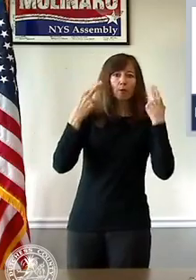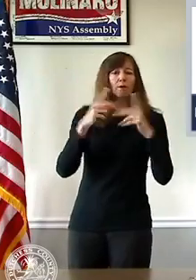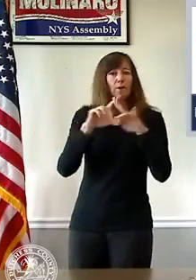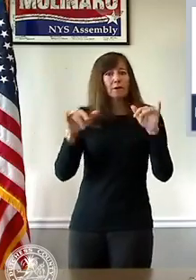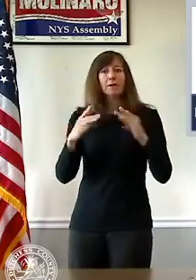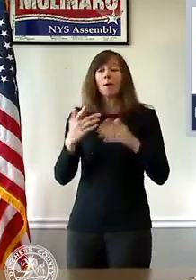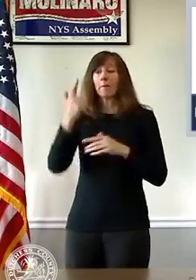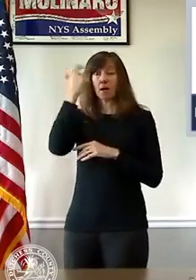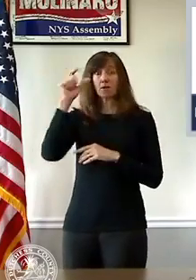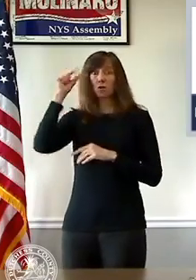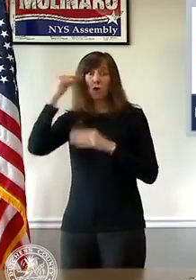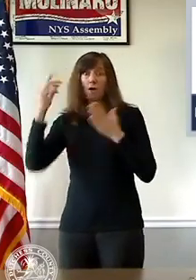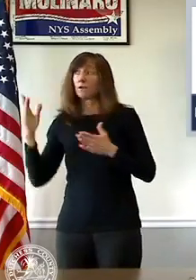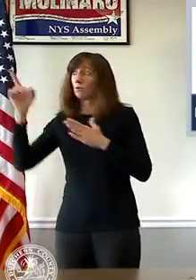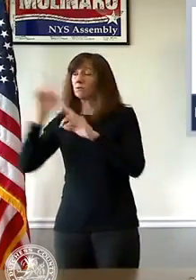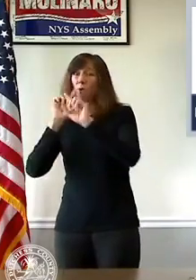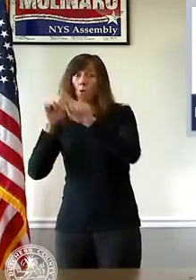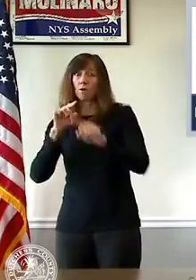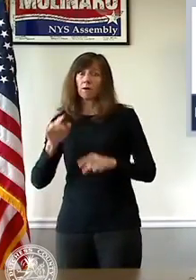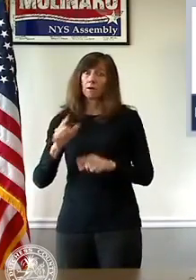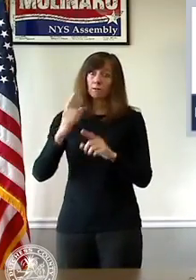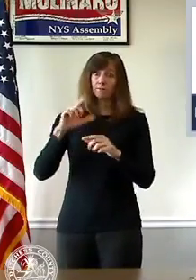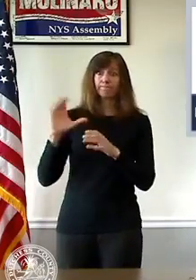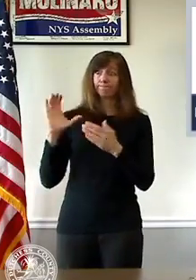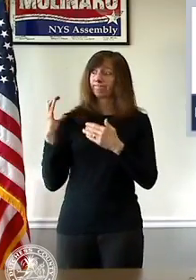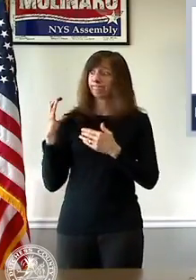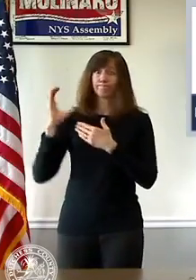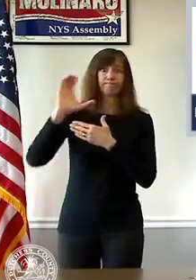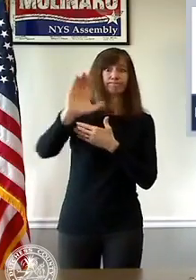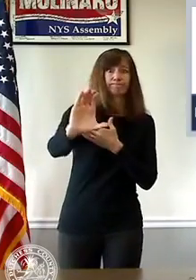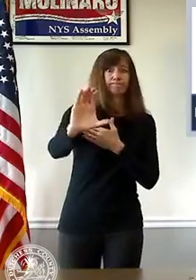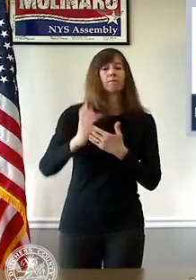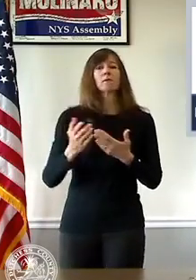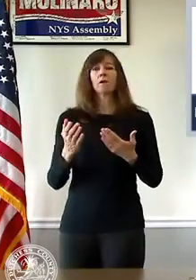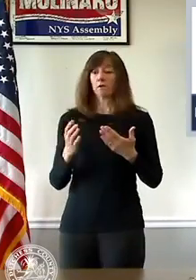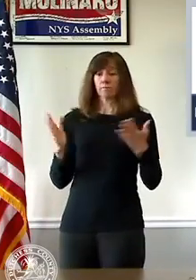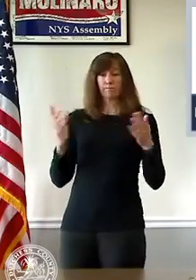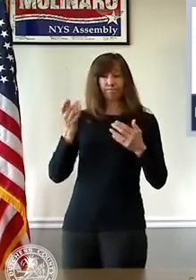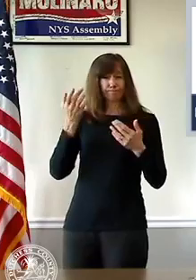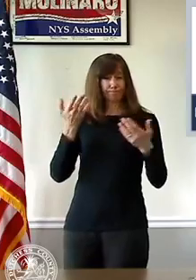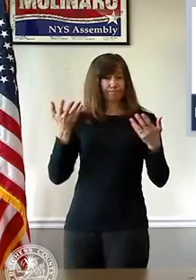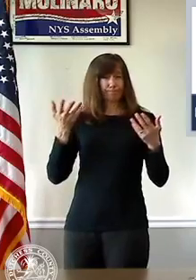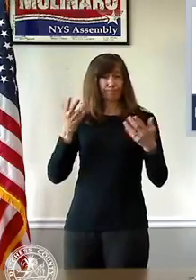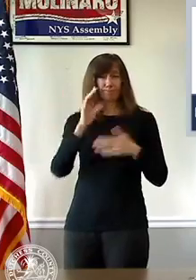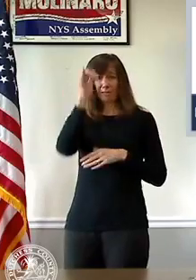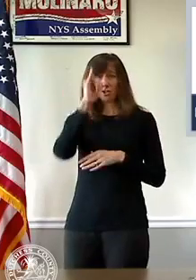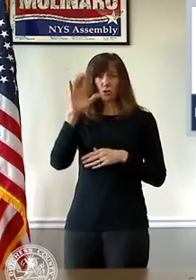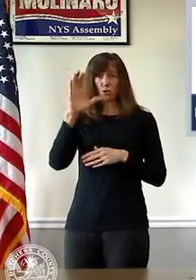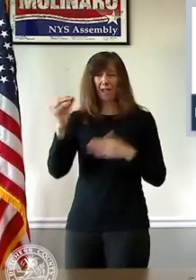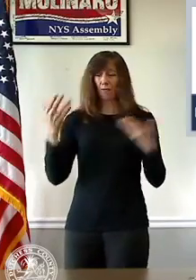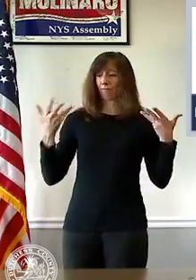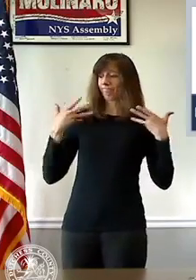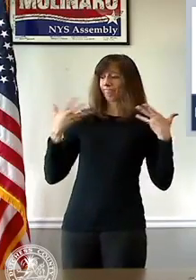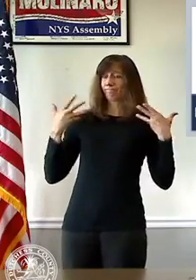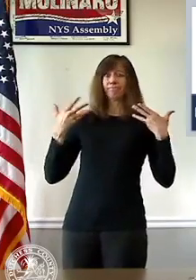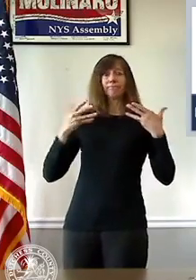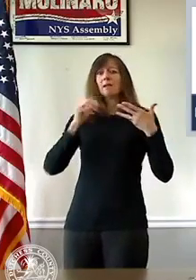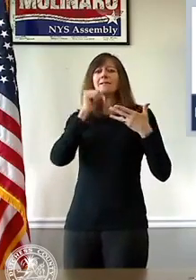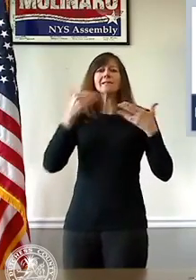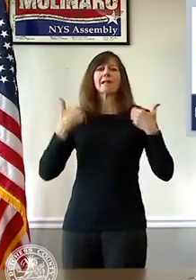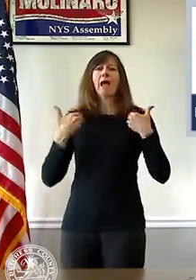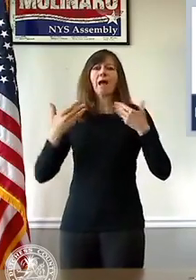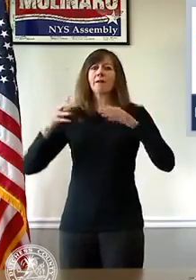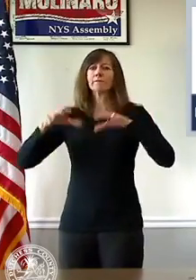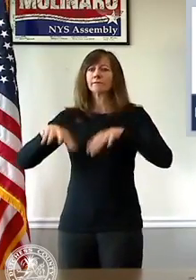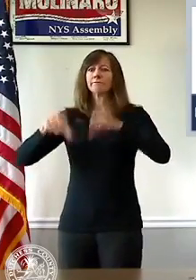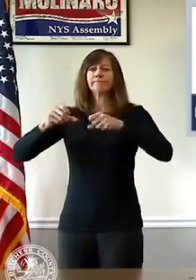is yours. It's on you. The county of Dutchess doesn't have any jurisdiction over you in this